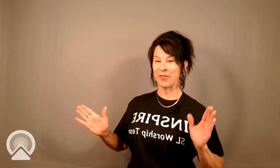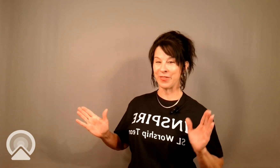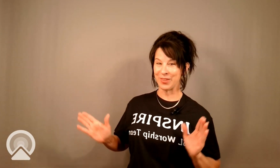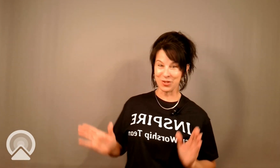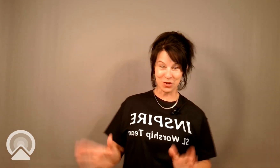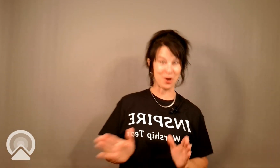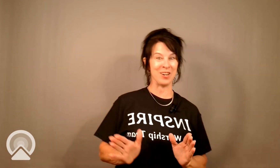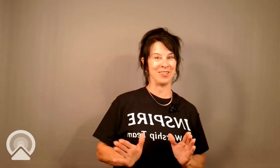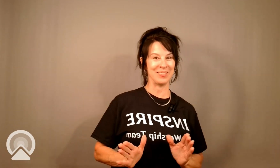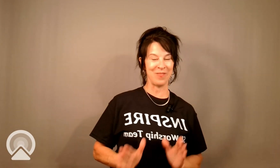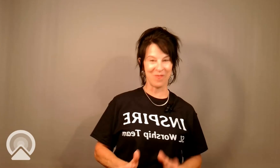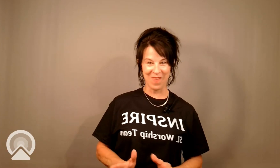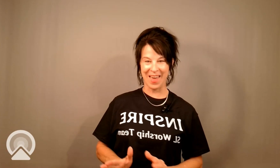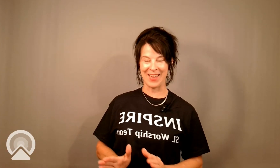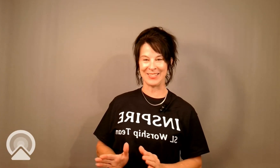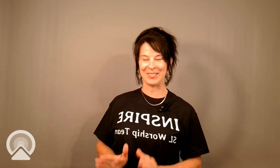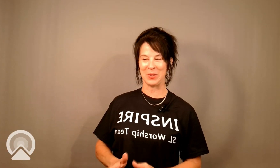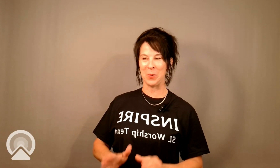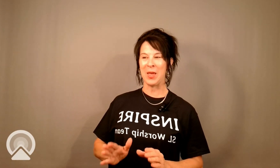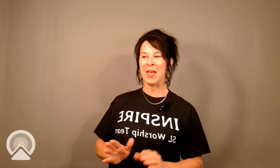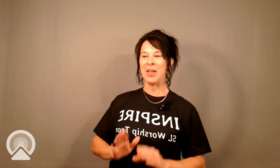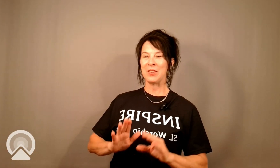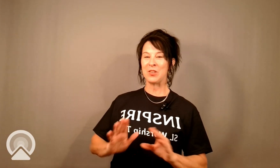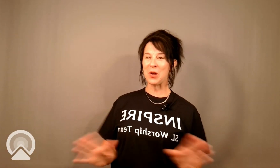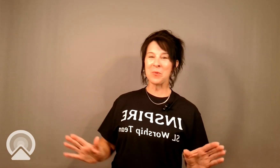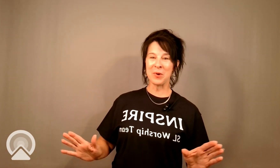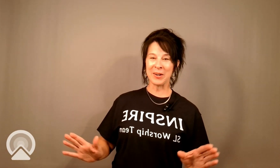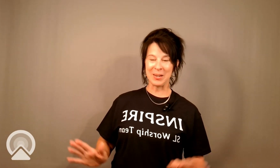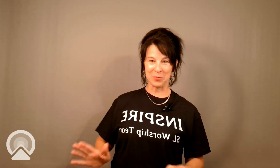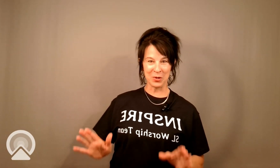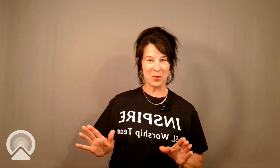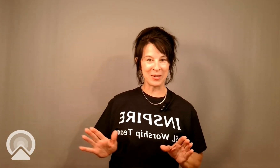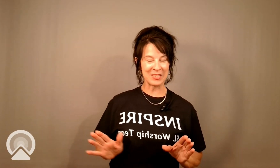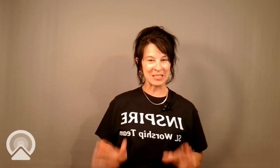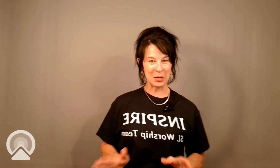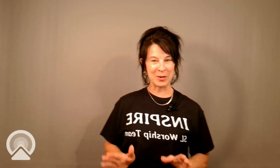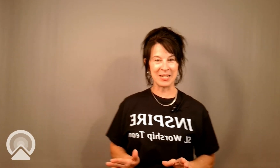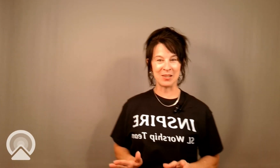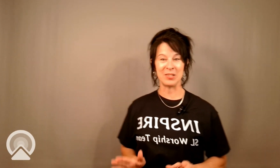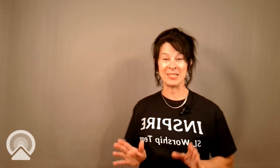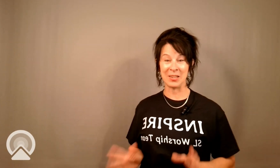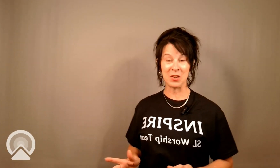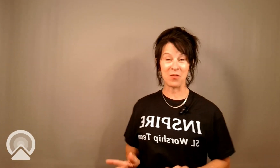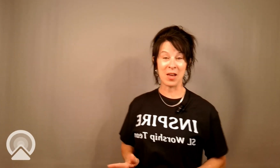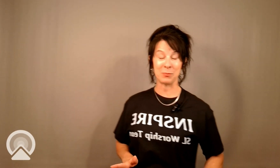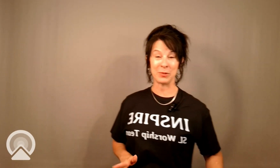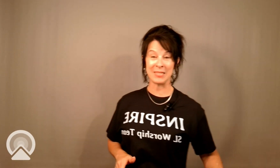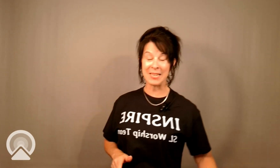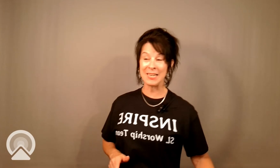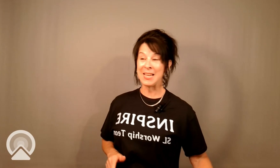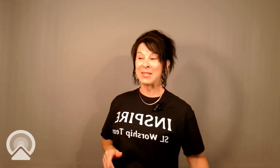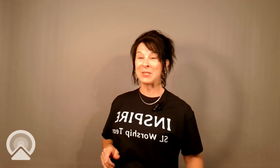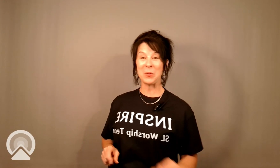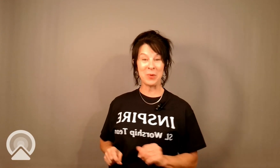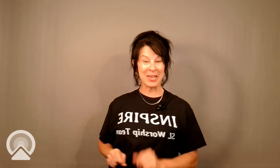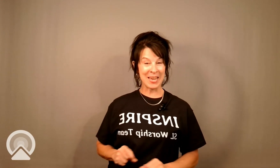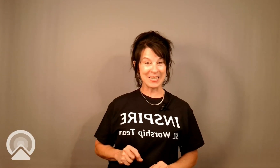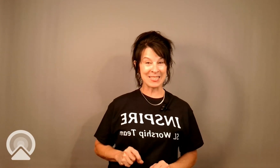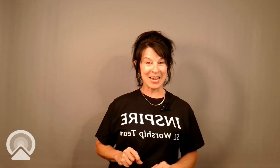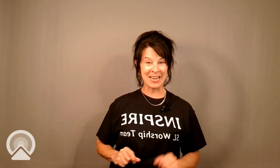the charts fast. So don't worry, we're going to slow it down to 75% so we can sign it